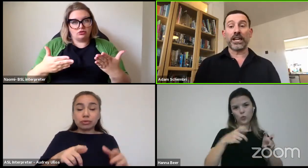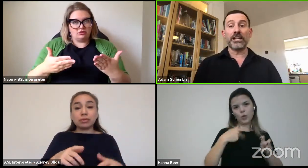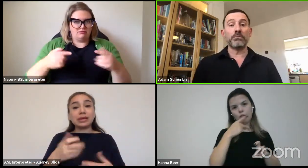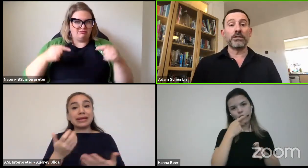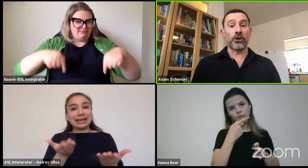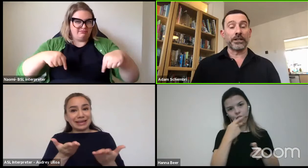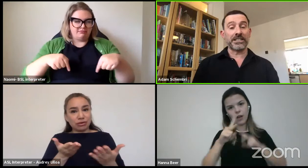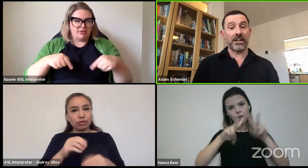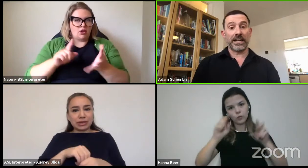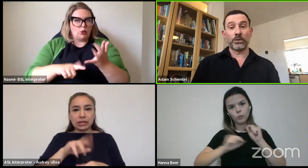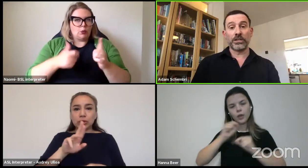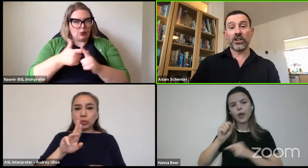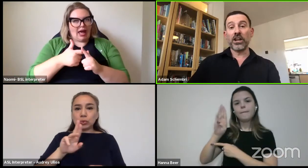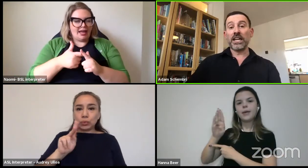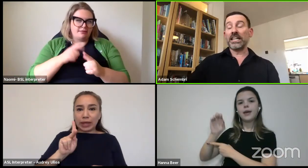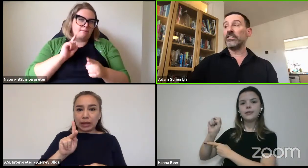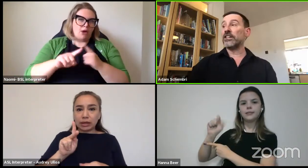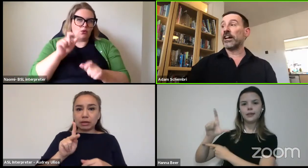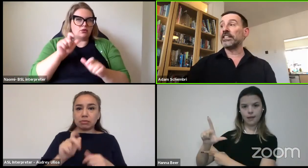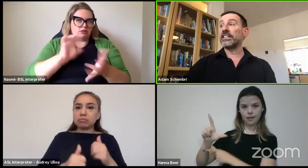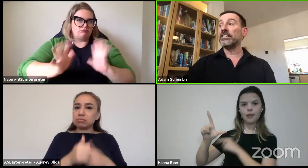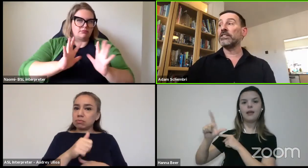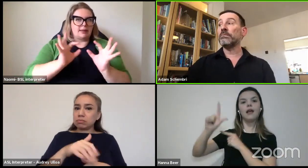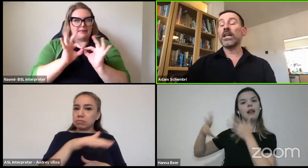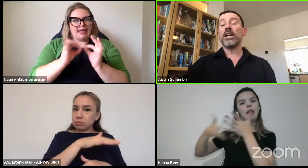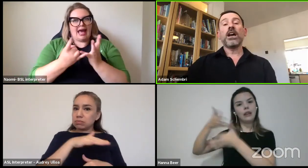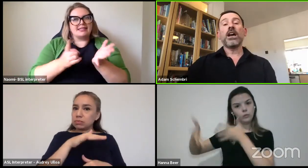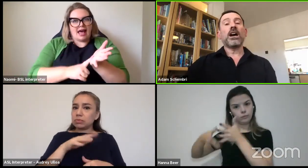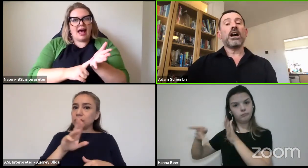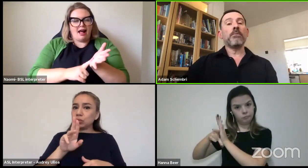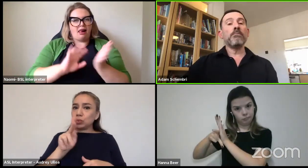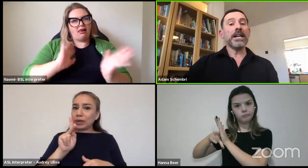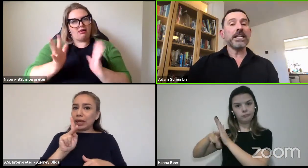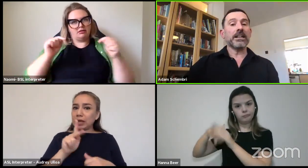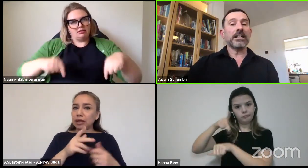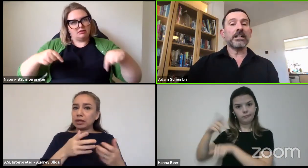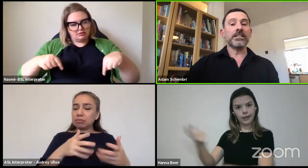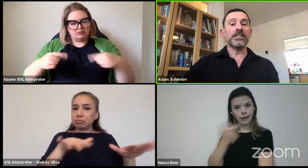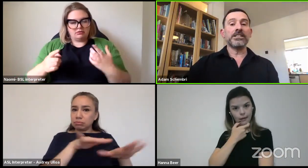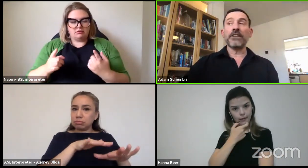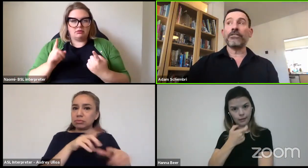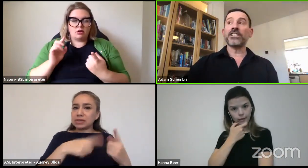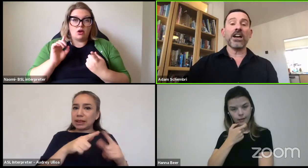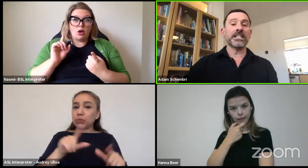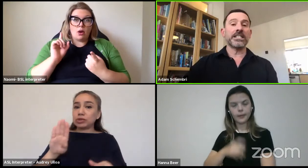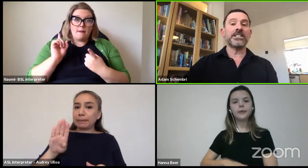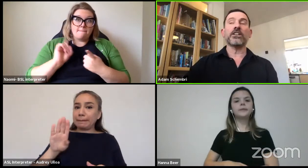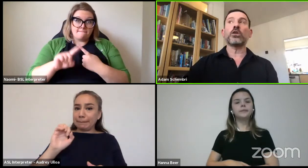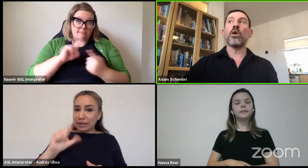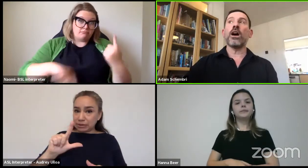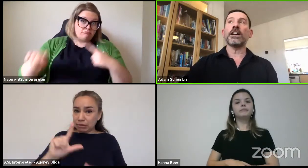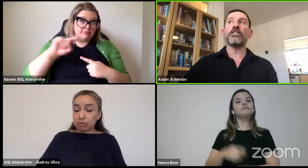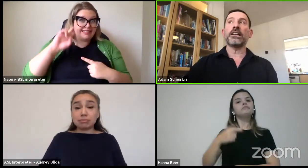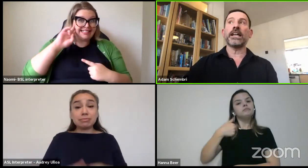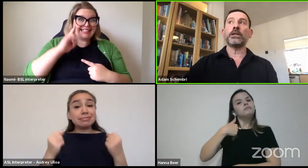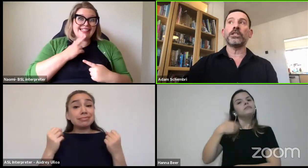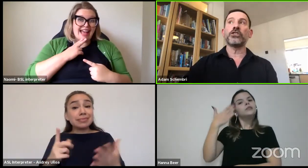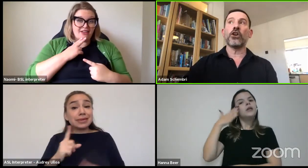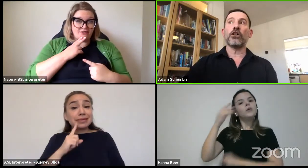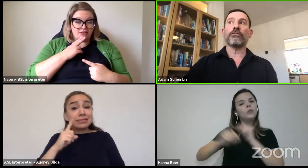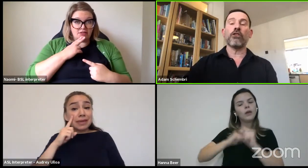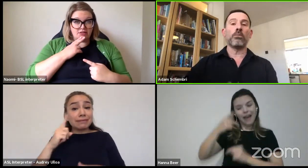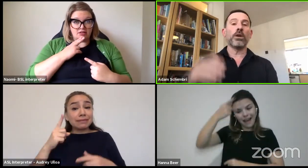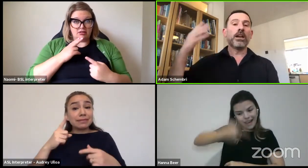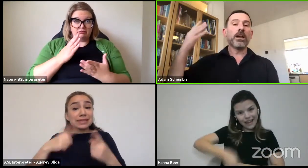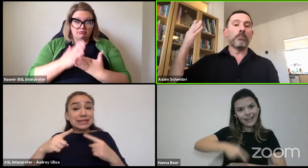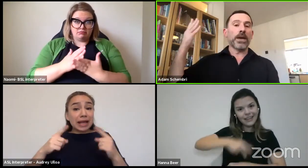the UK, the majority sign language in the United Kingdom, many deaf signers acquire the language